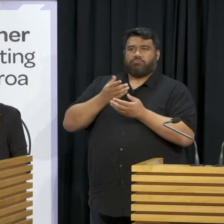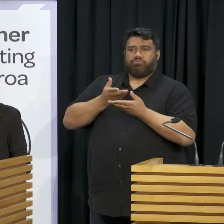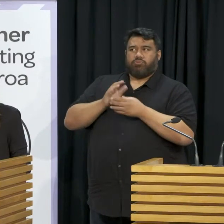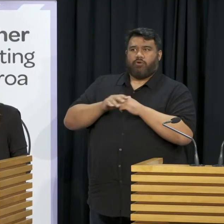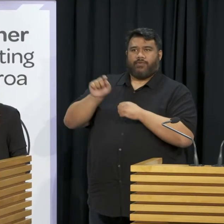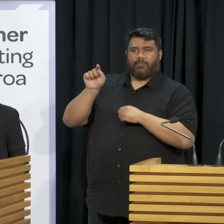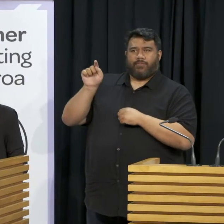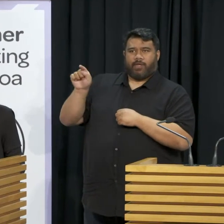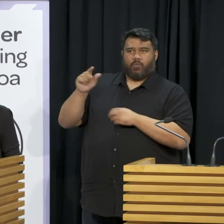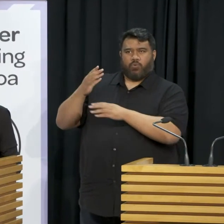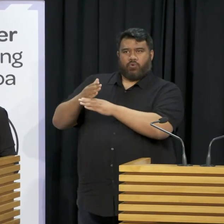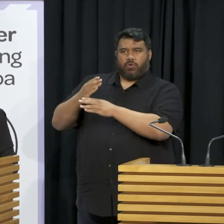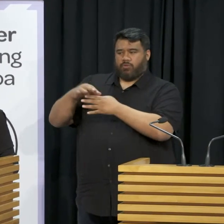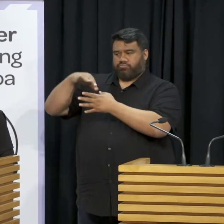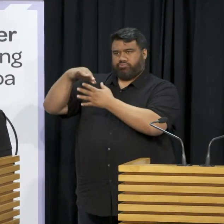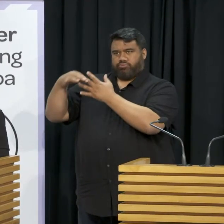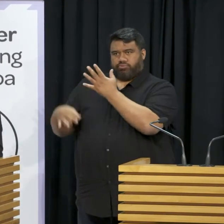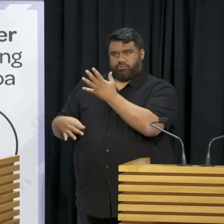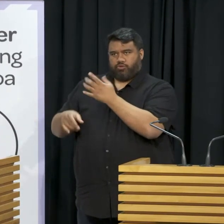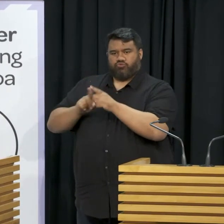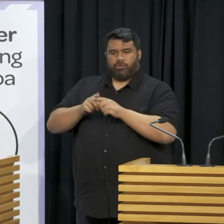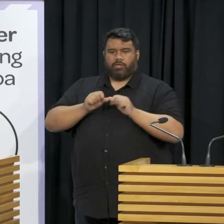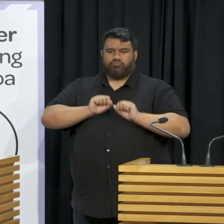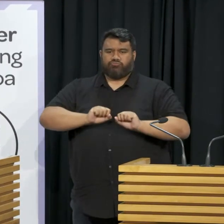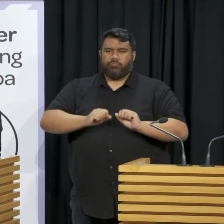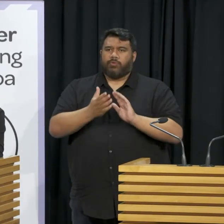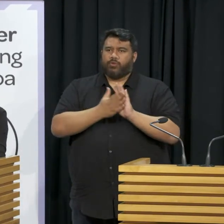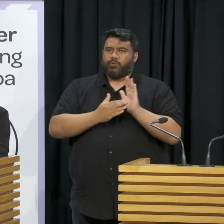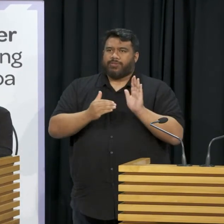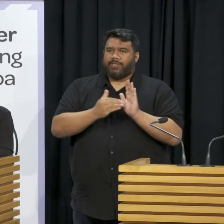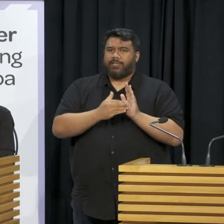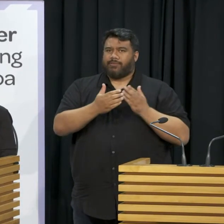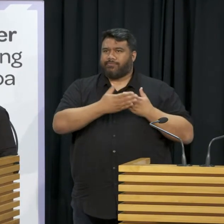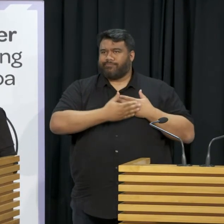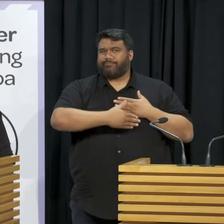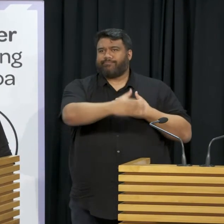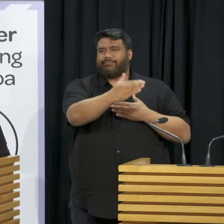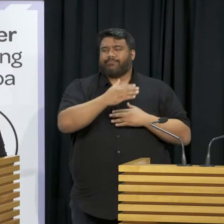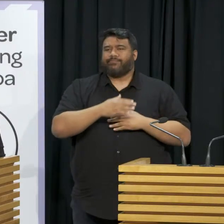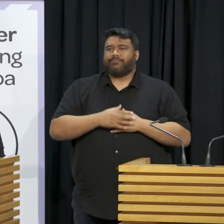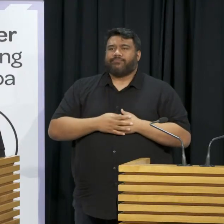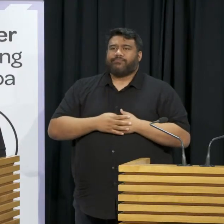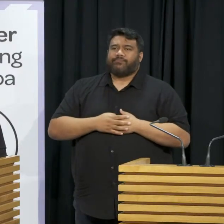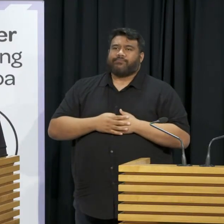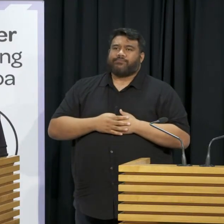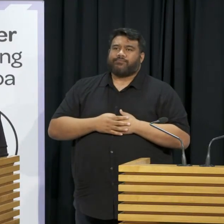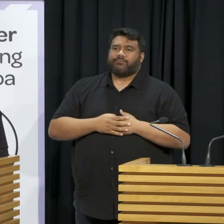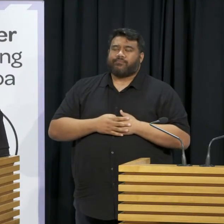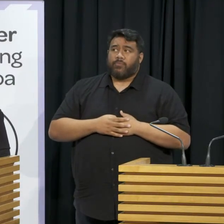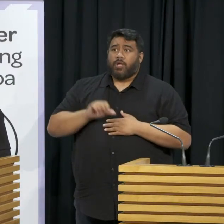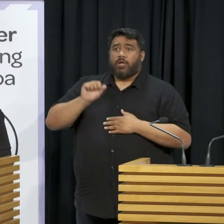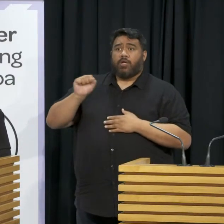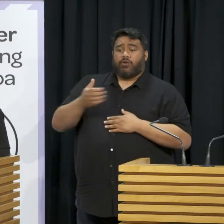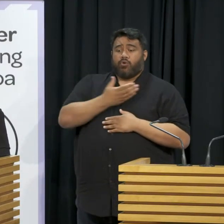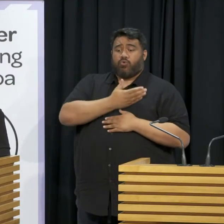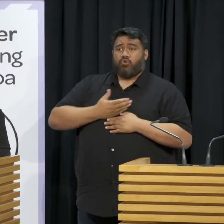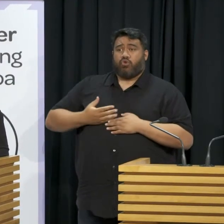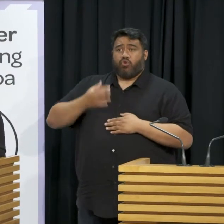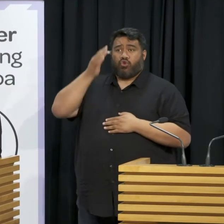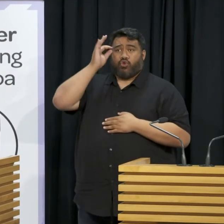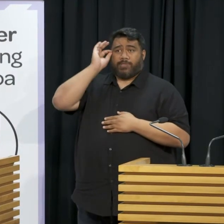them. But first, we listened. Since the release of the Royal Commission, we've held 33